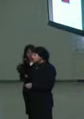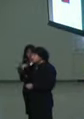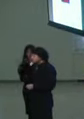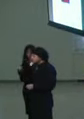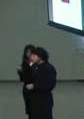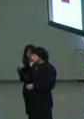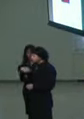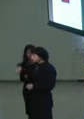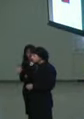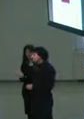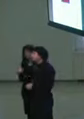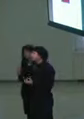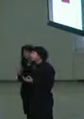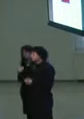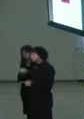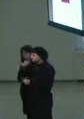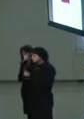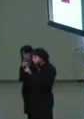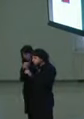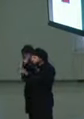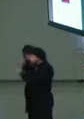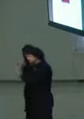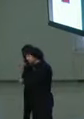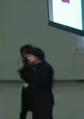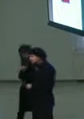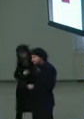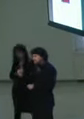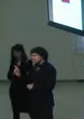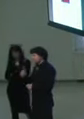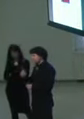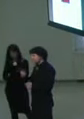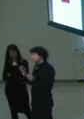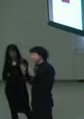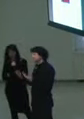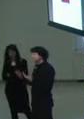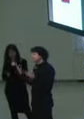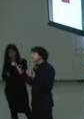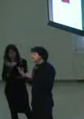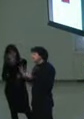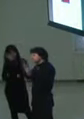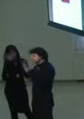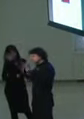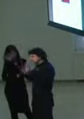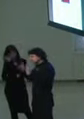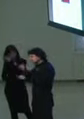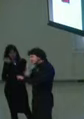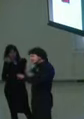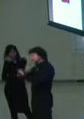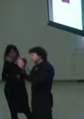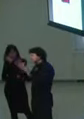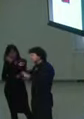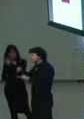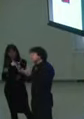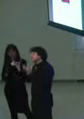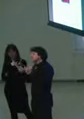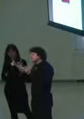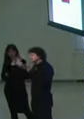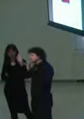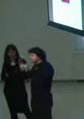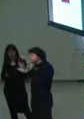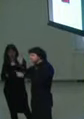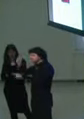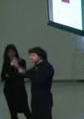not that, in order to sort of shape what it is for other people. And what I find interesting looking back over that time